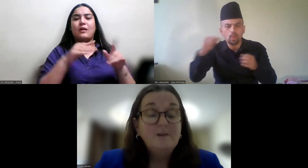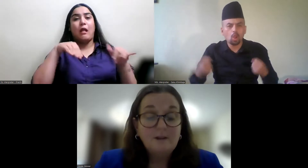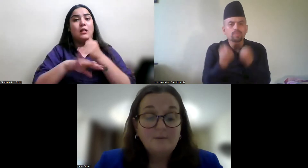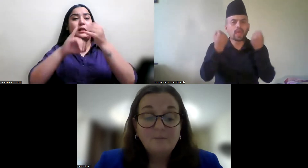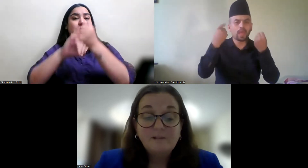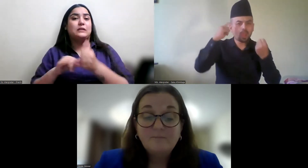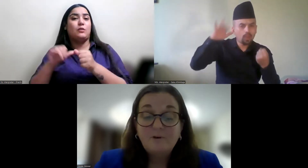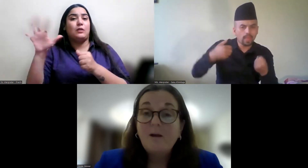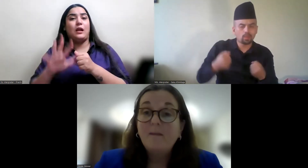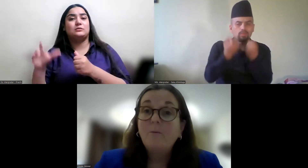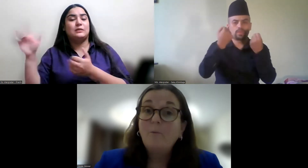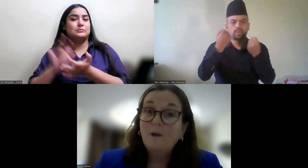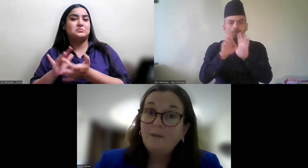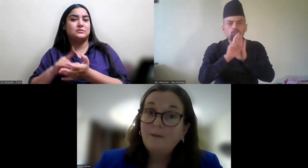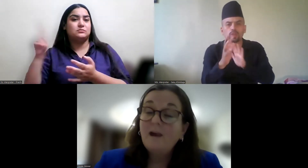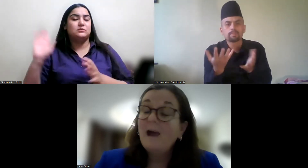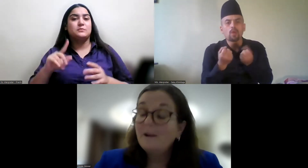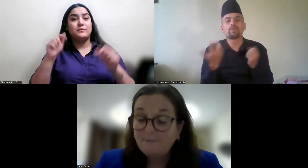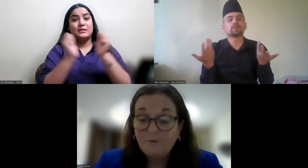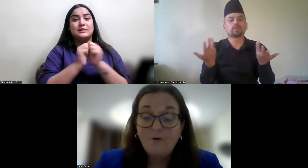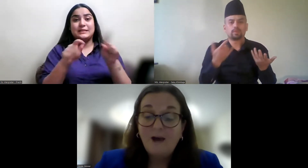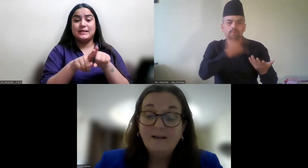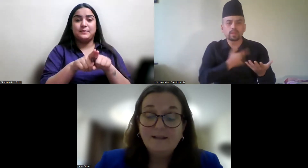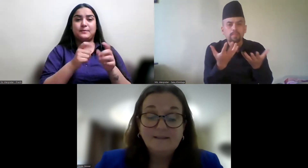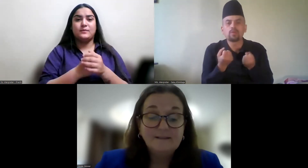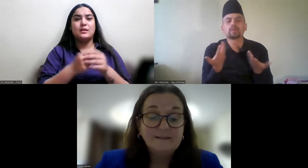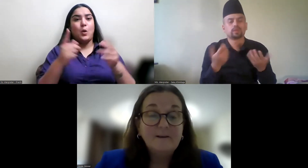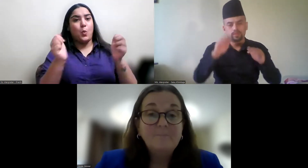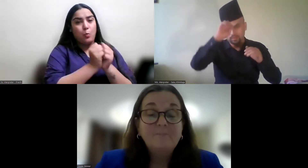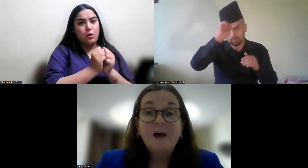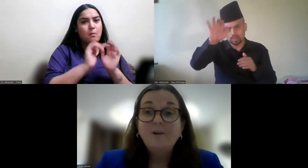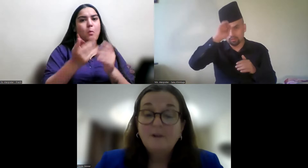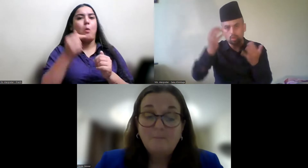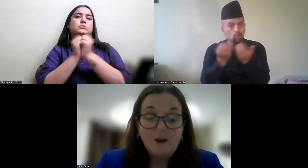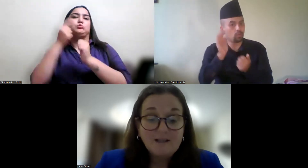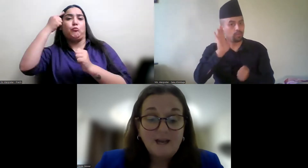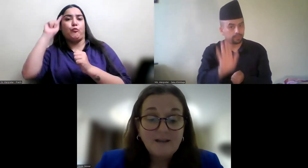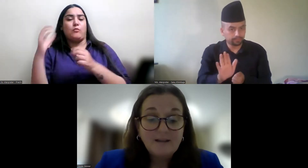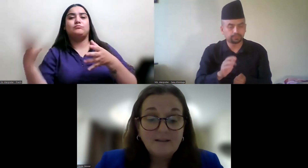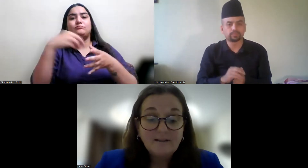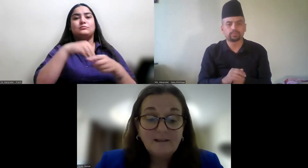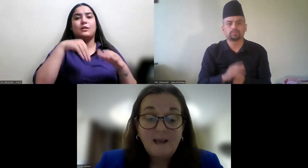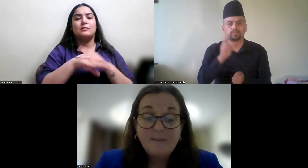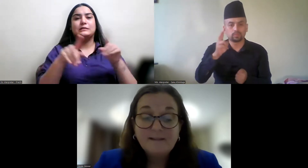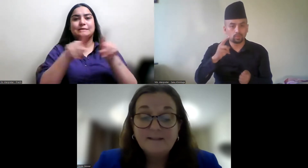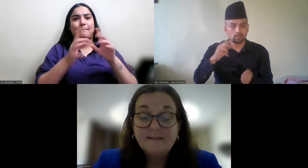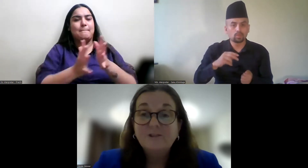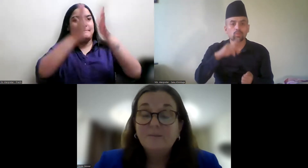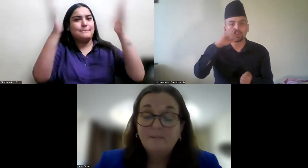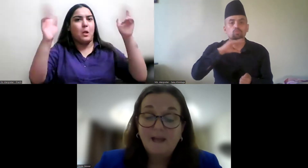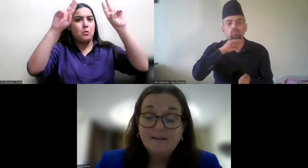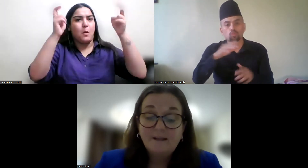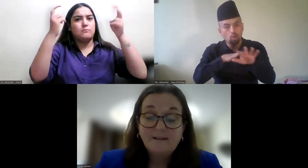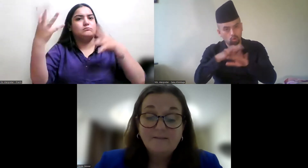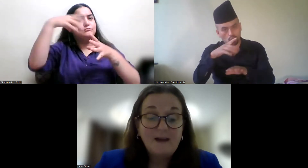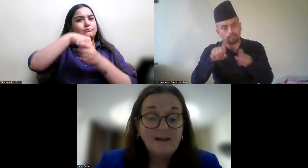in transformative programming with and for adolescents. Under an umbrella title, Claiming Citizenship,